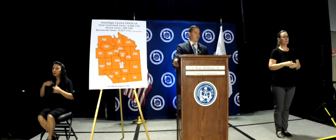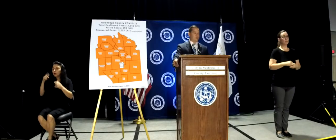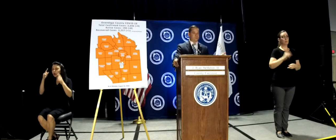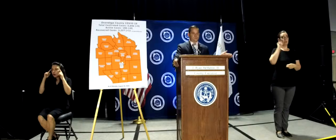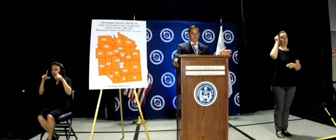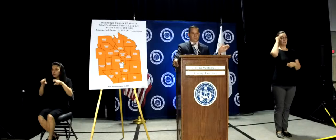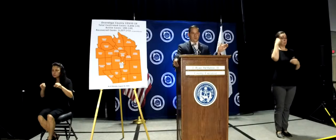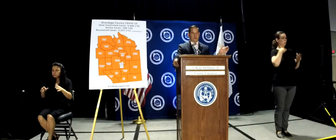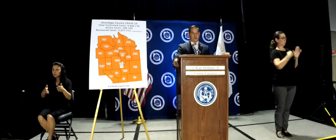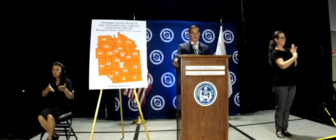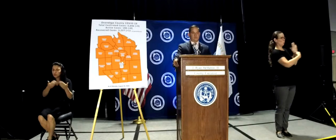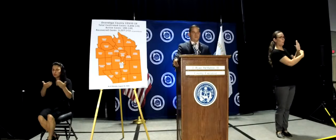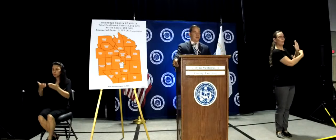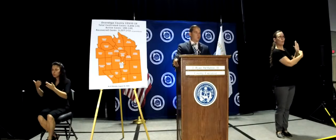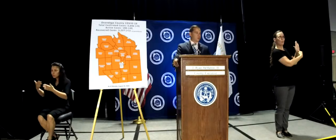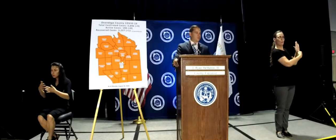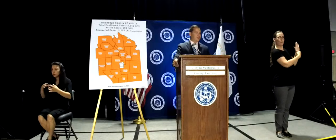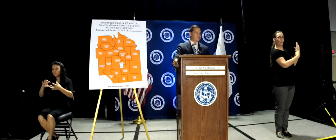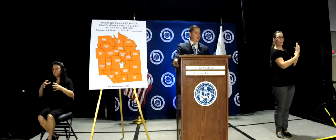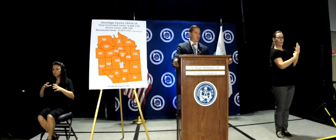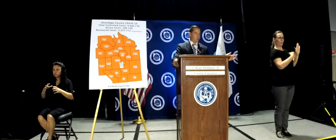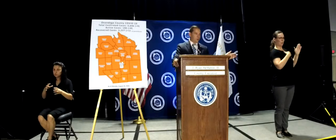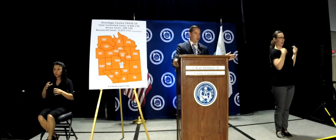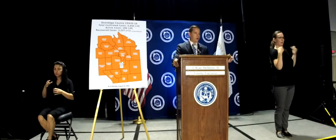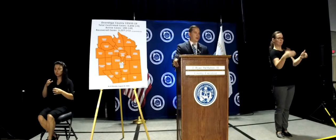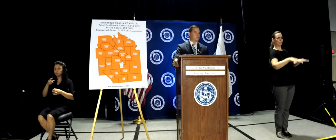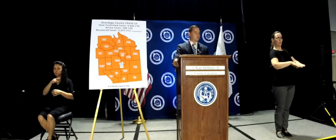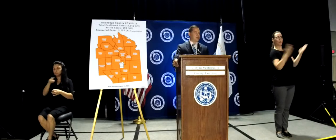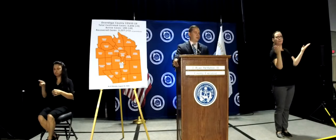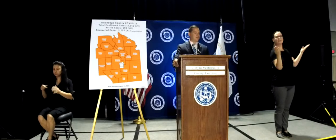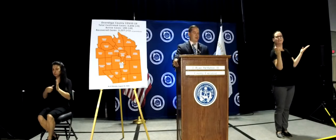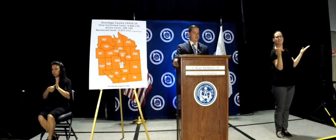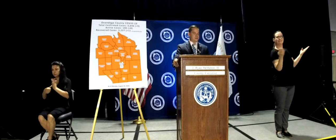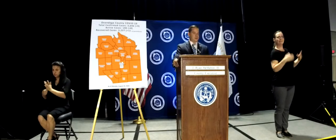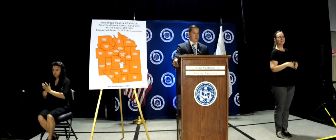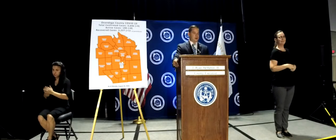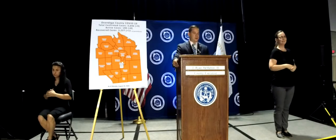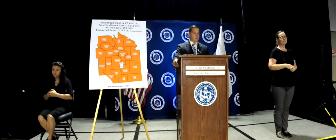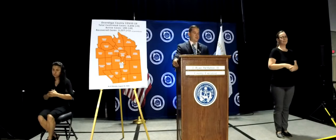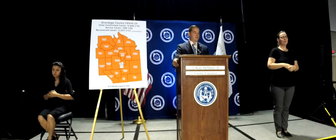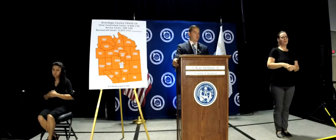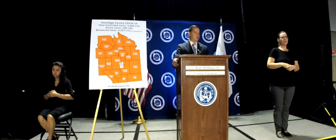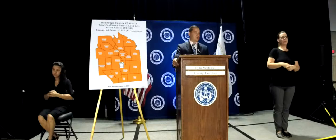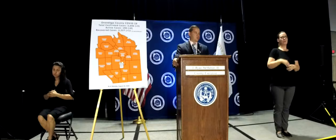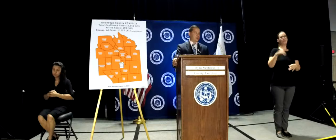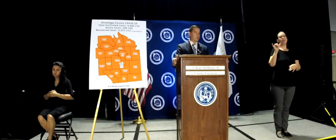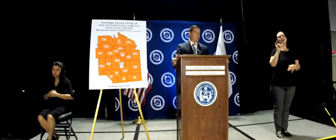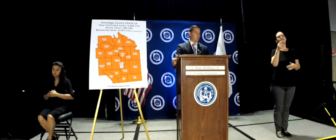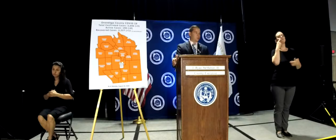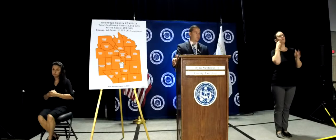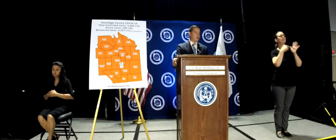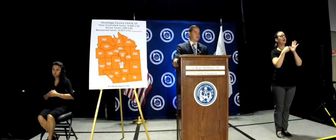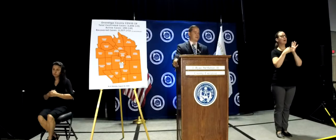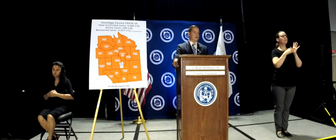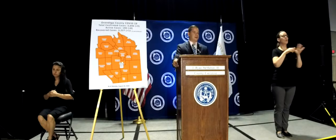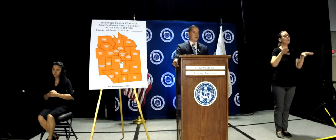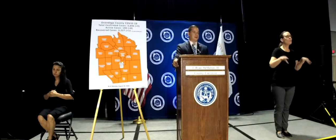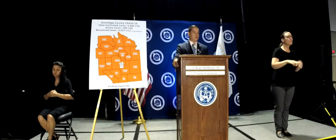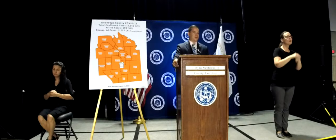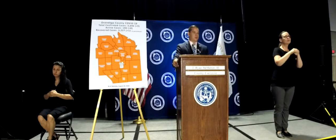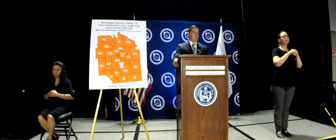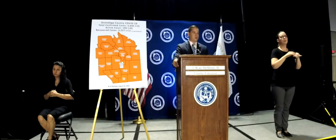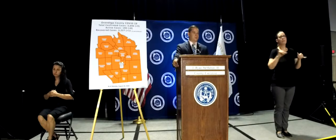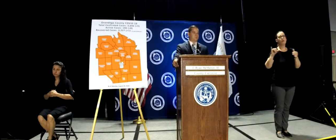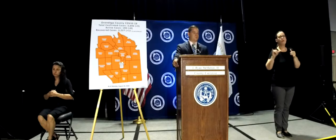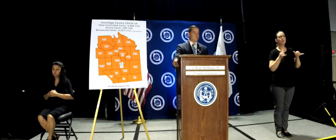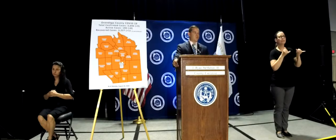test for venue events and or hospitality events. This is infrastructure that would be worth investing in for